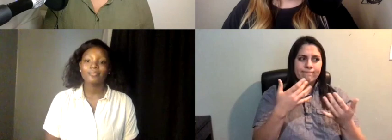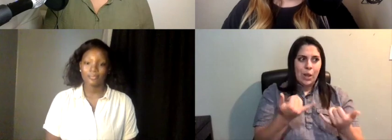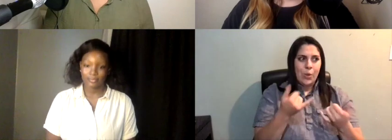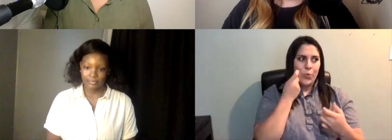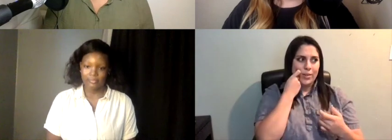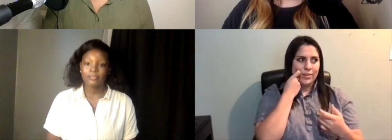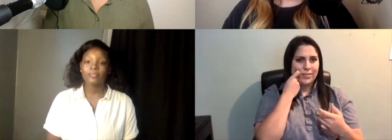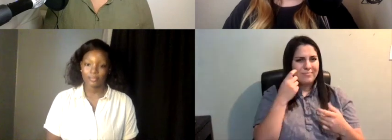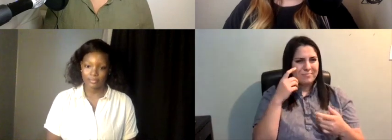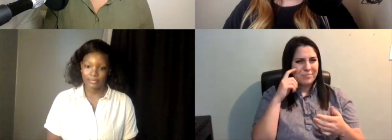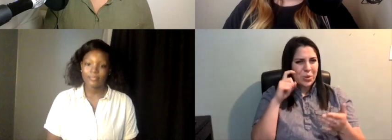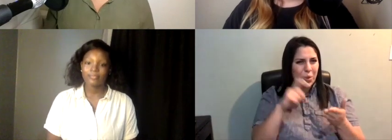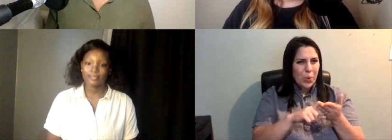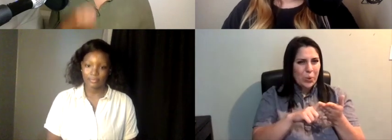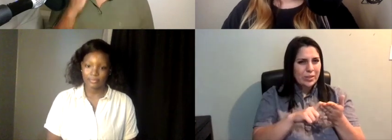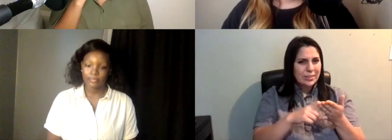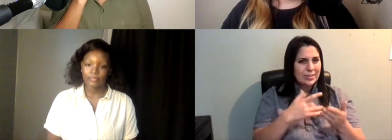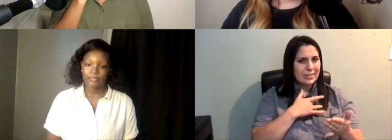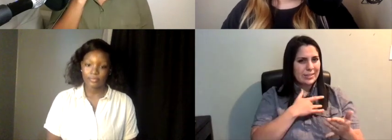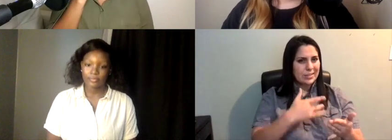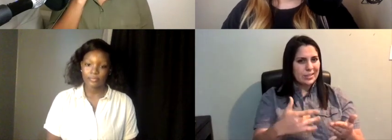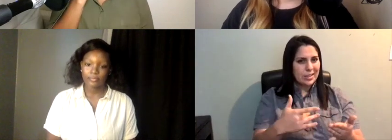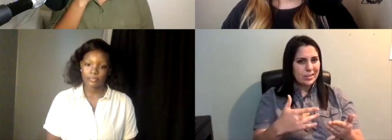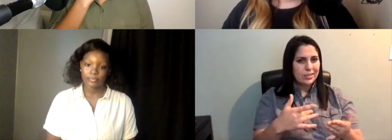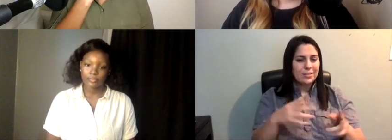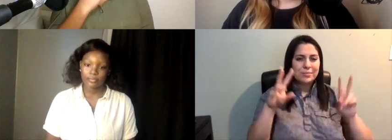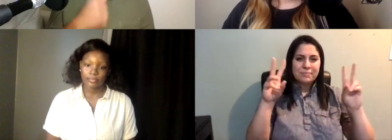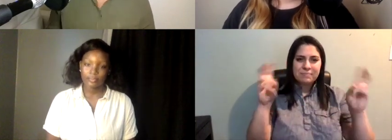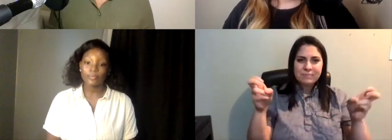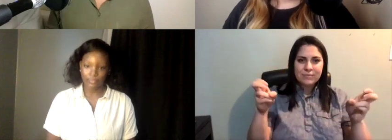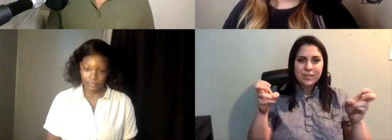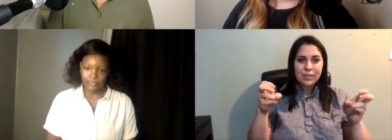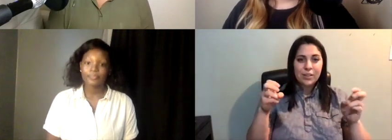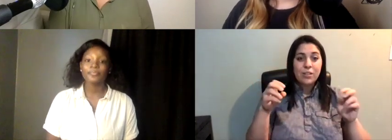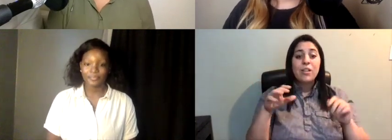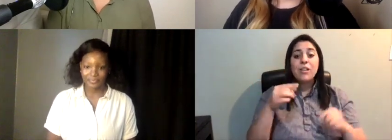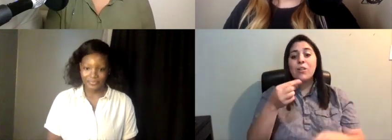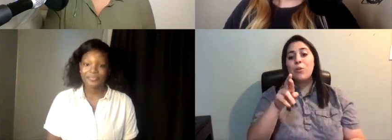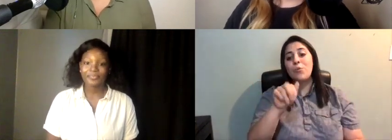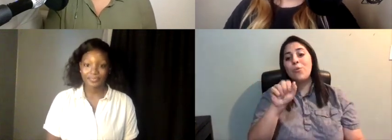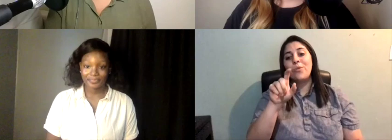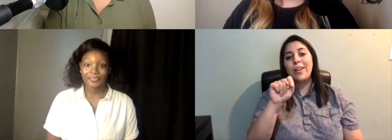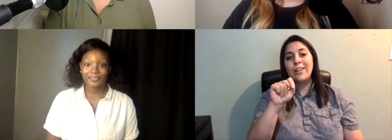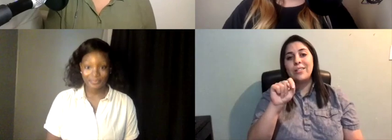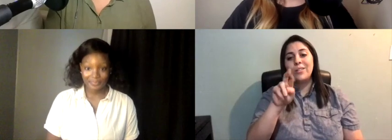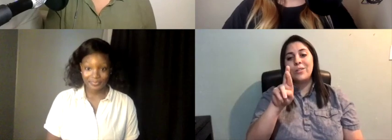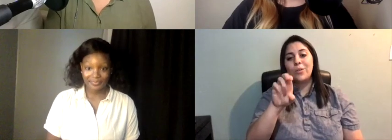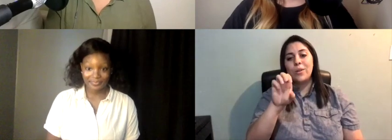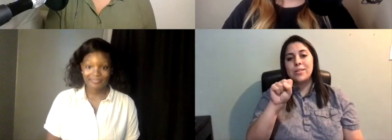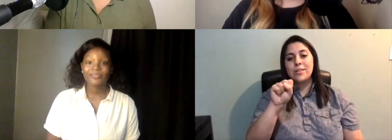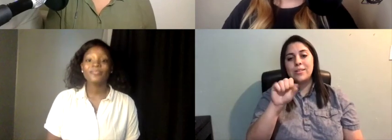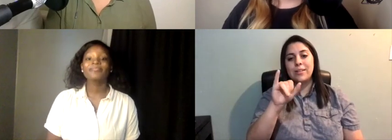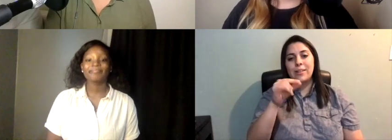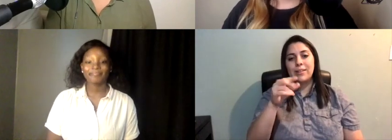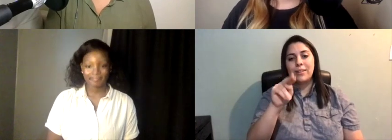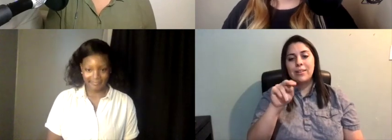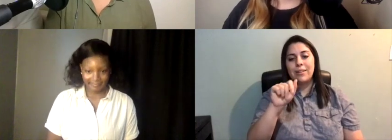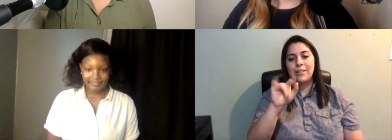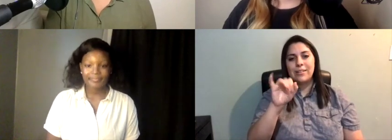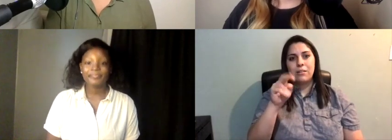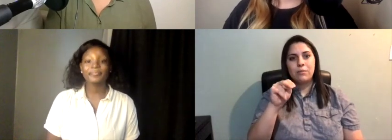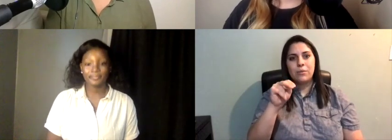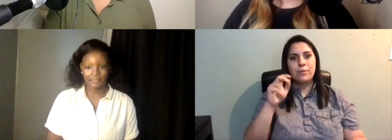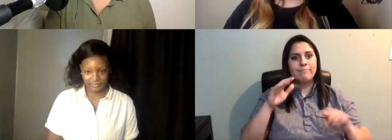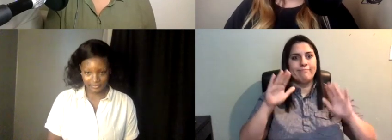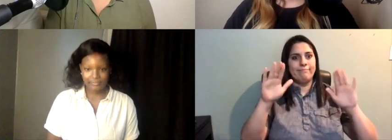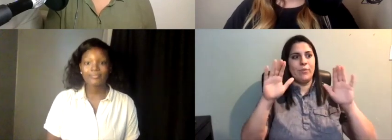say, that they're literally calling the Great Resignation. And it's been a really, you know, interesting